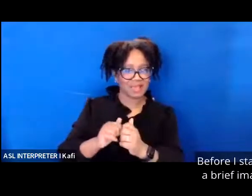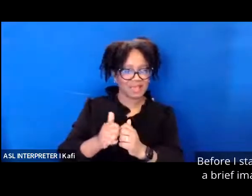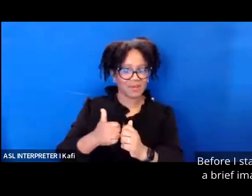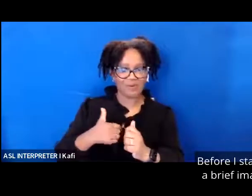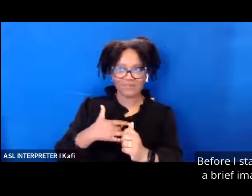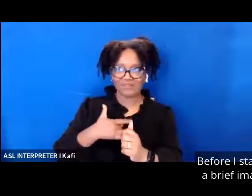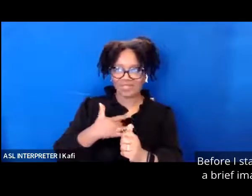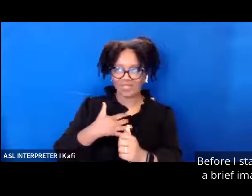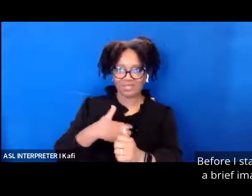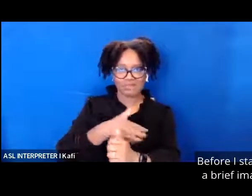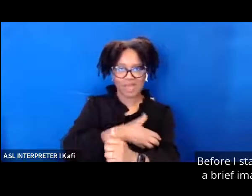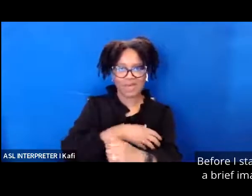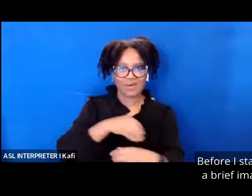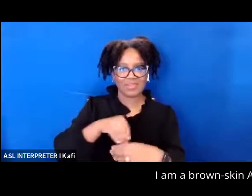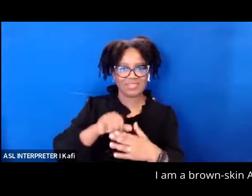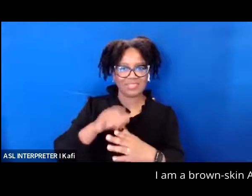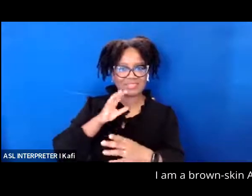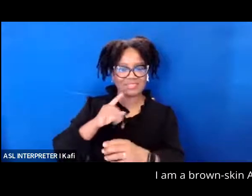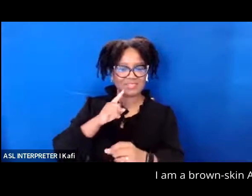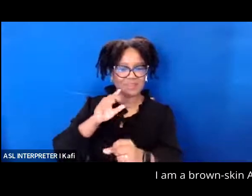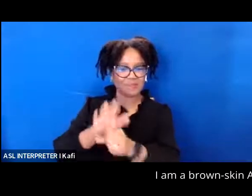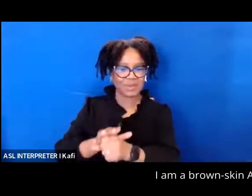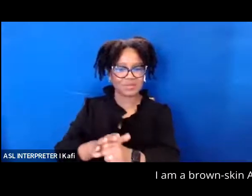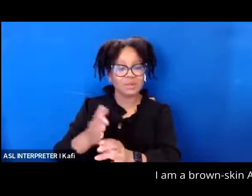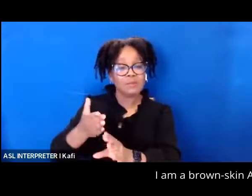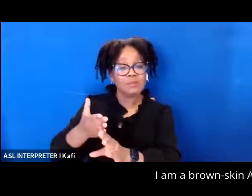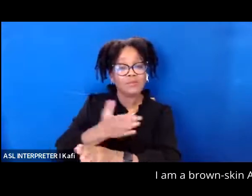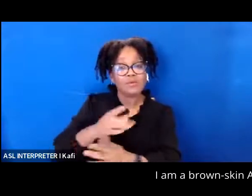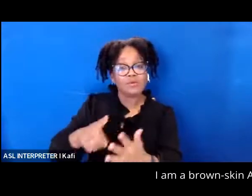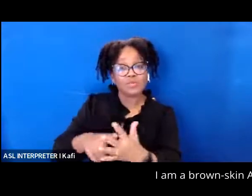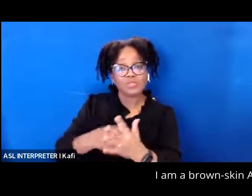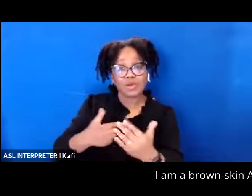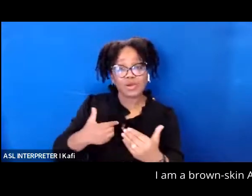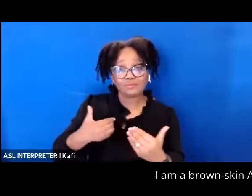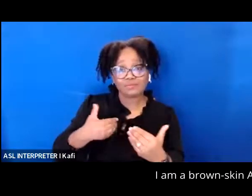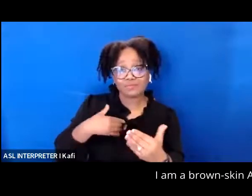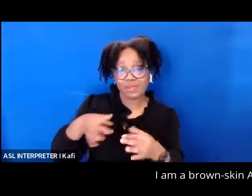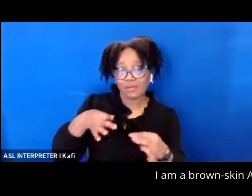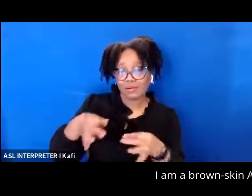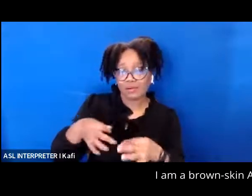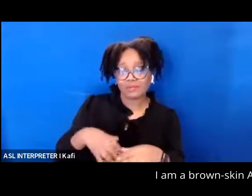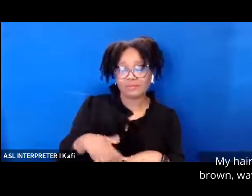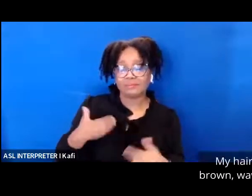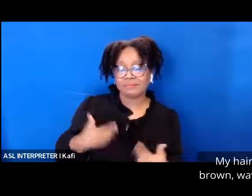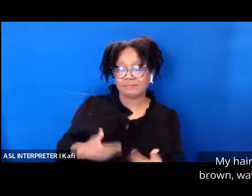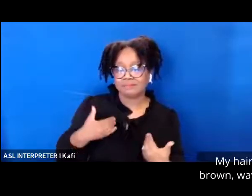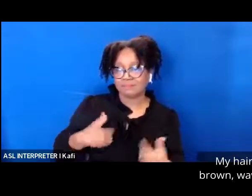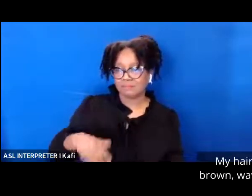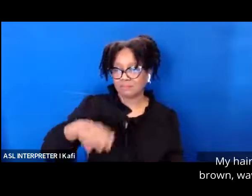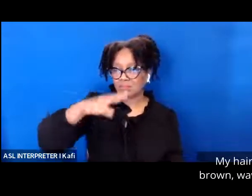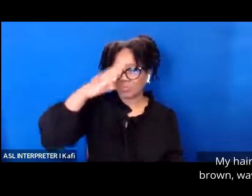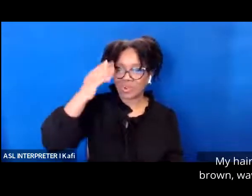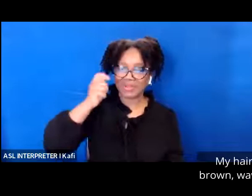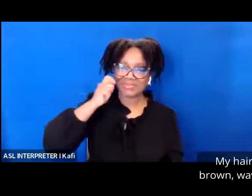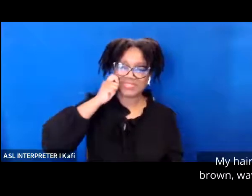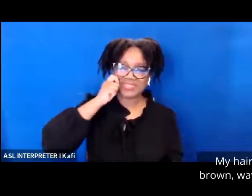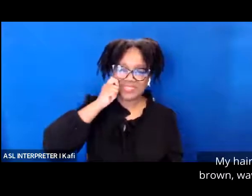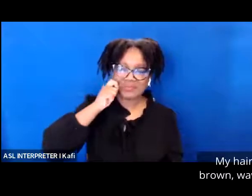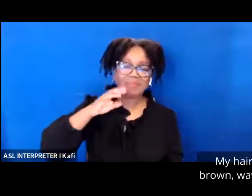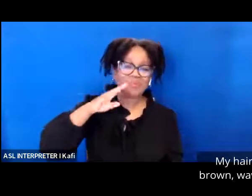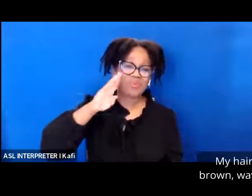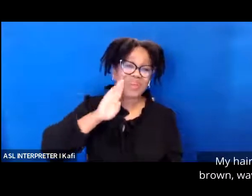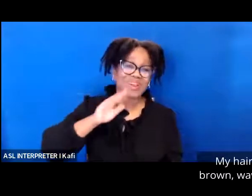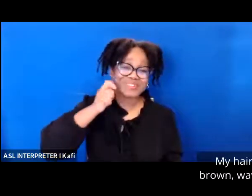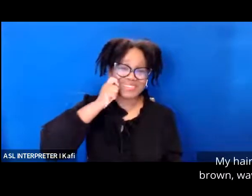give a brief image description i am a brown skinned african american woman my hair is wavy long